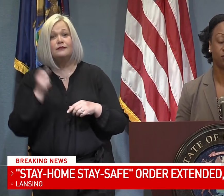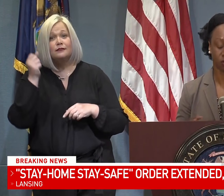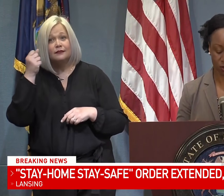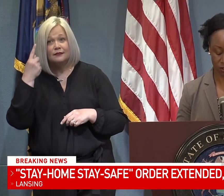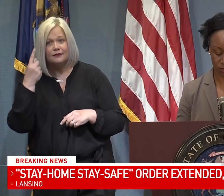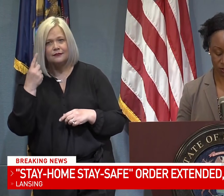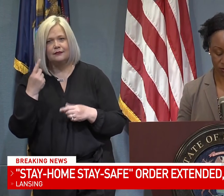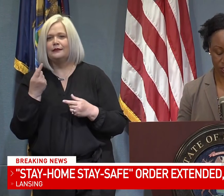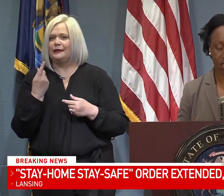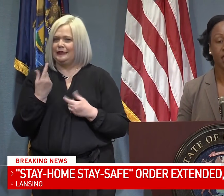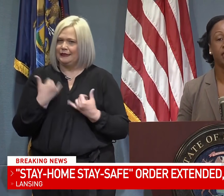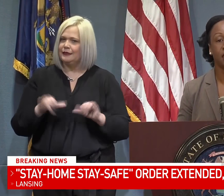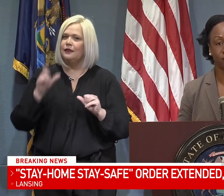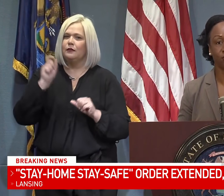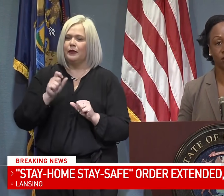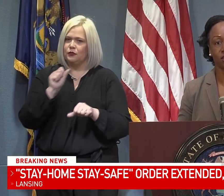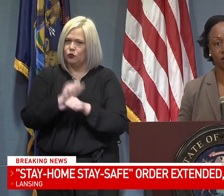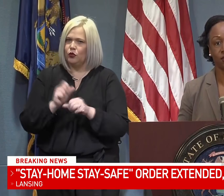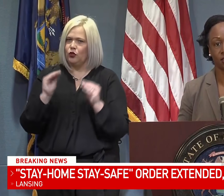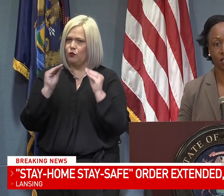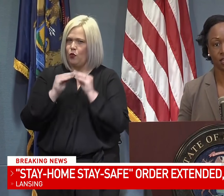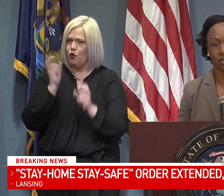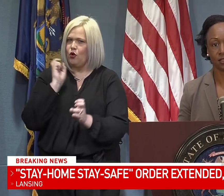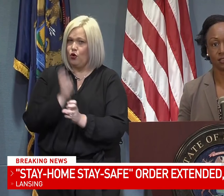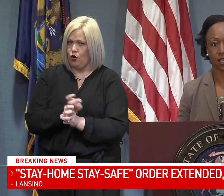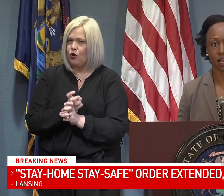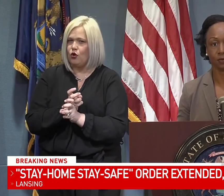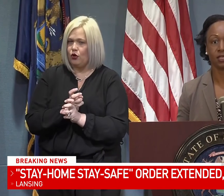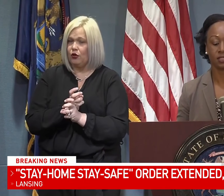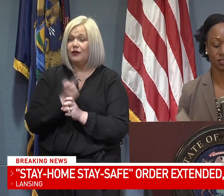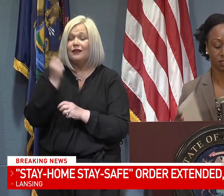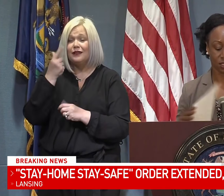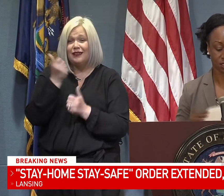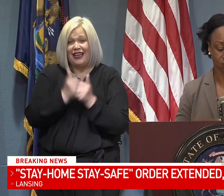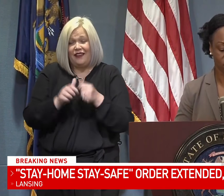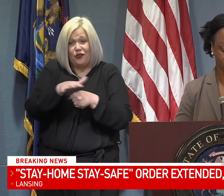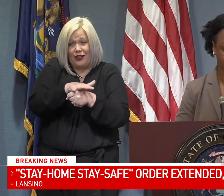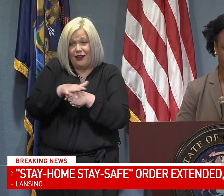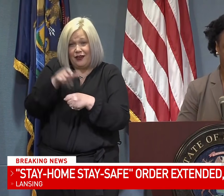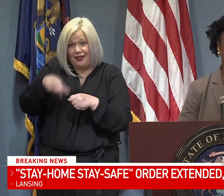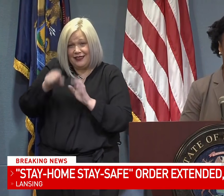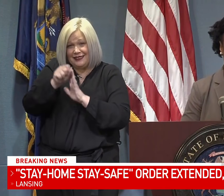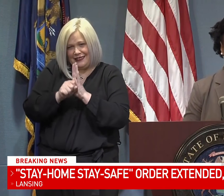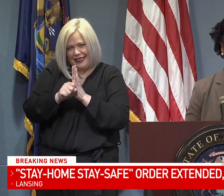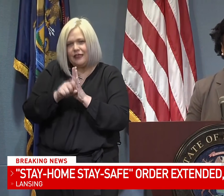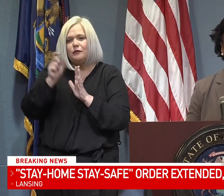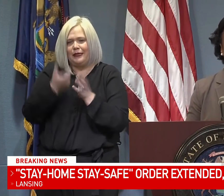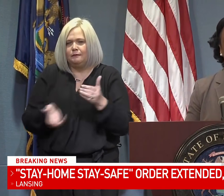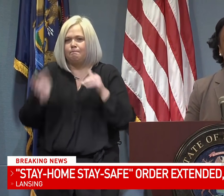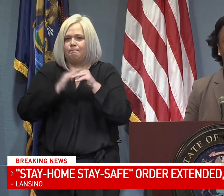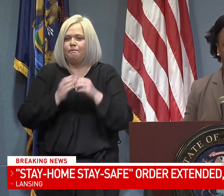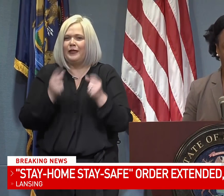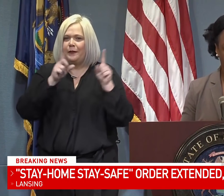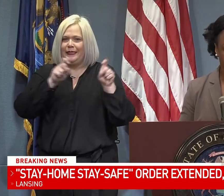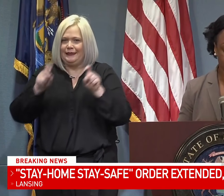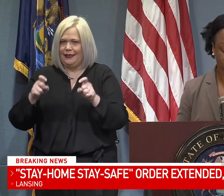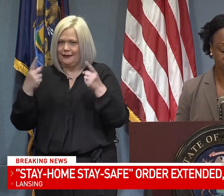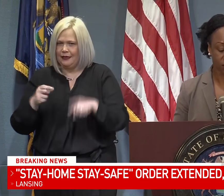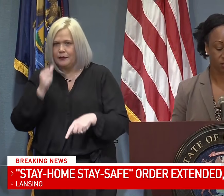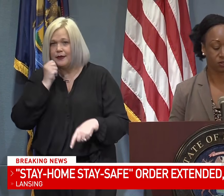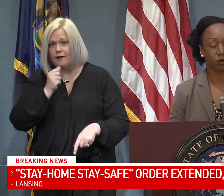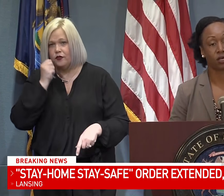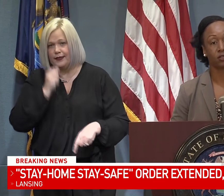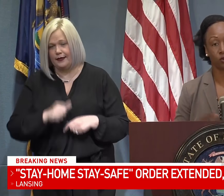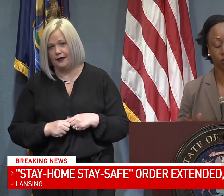still more work to do, and every region of the state at this time still needs more testing done. We're working